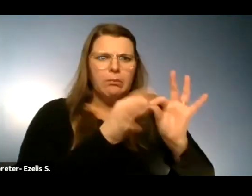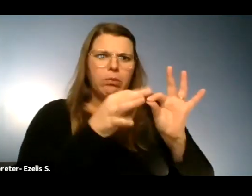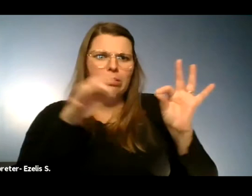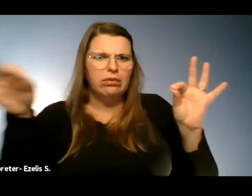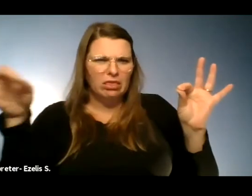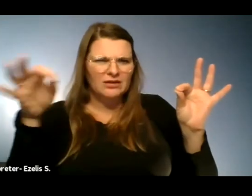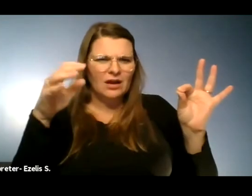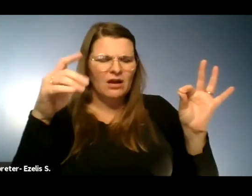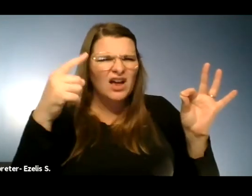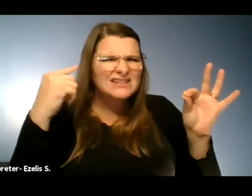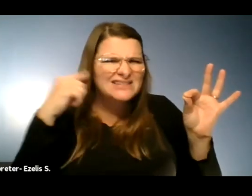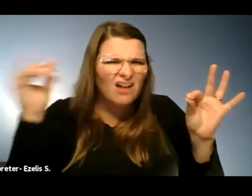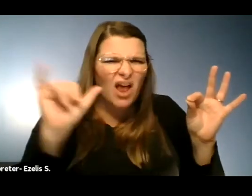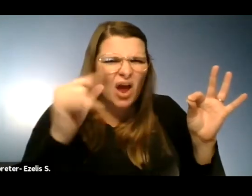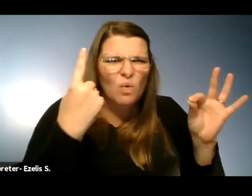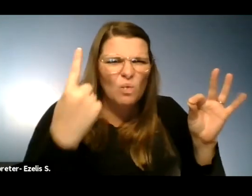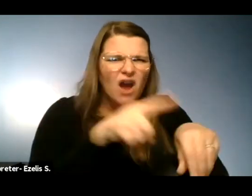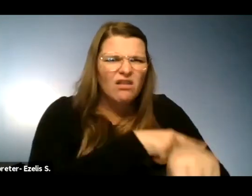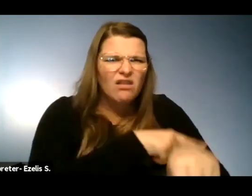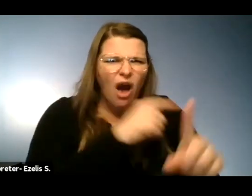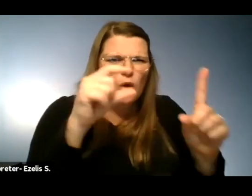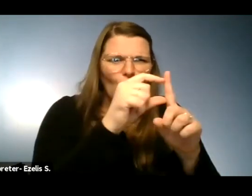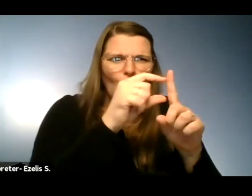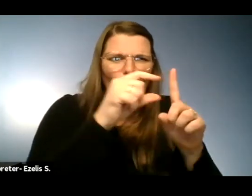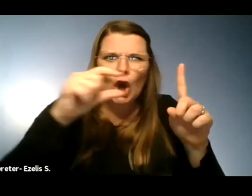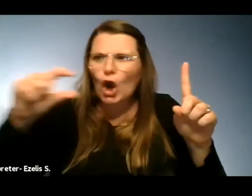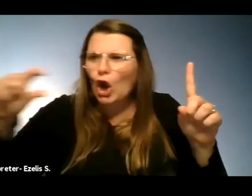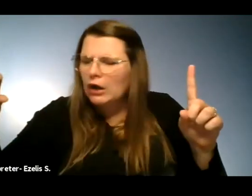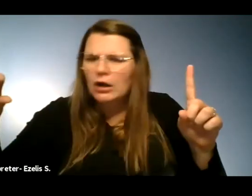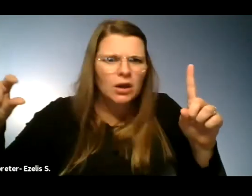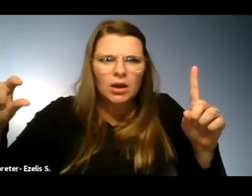one long word. So